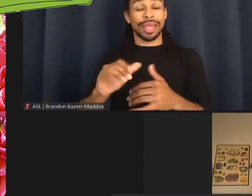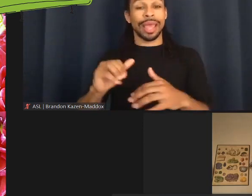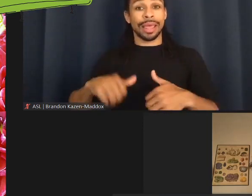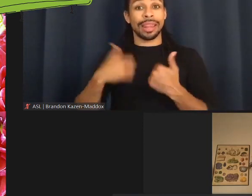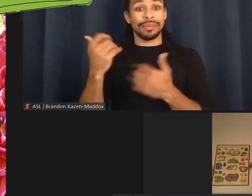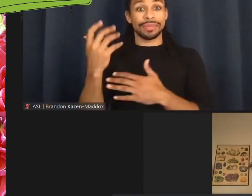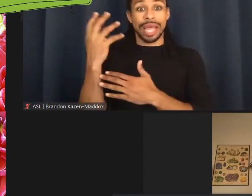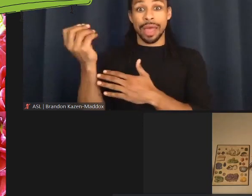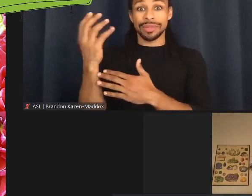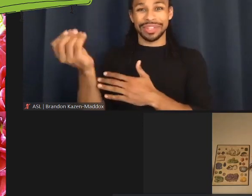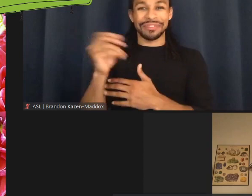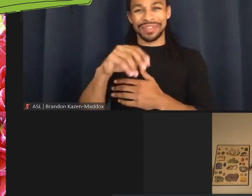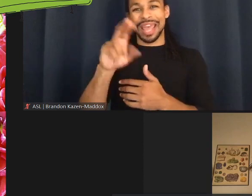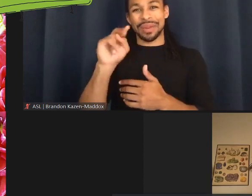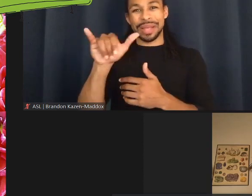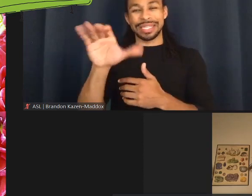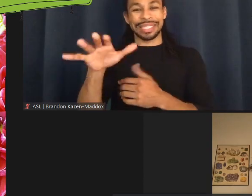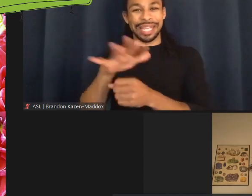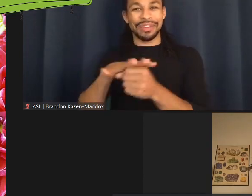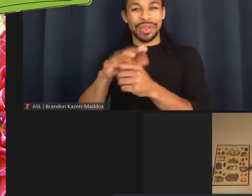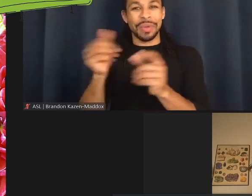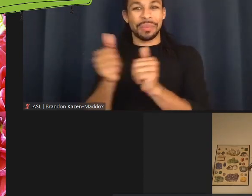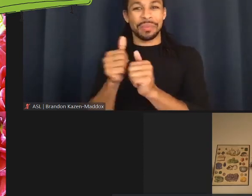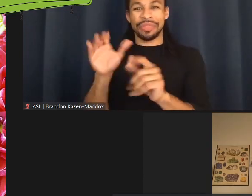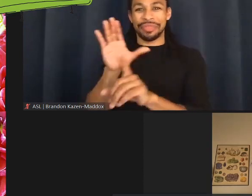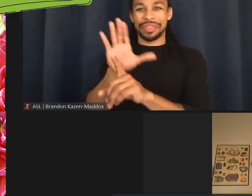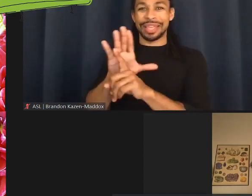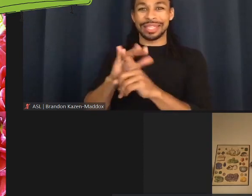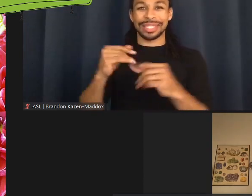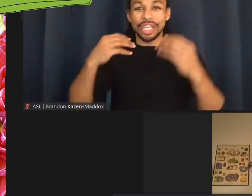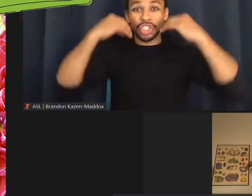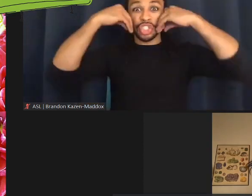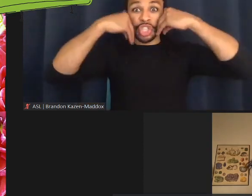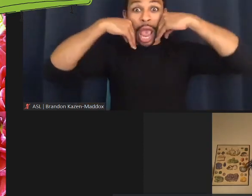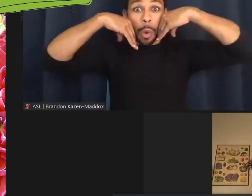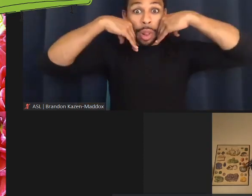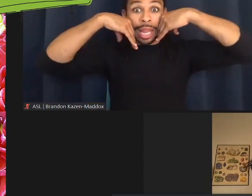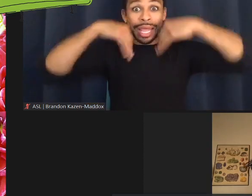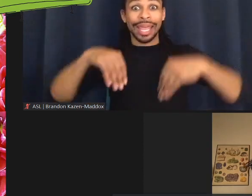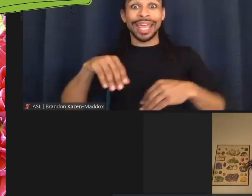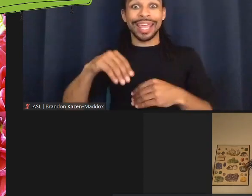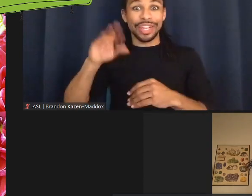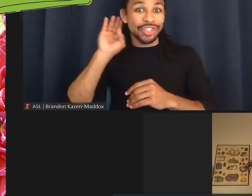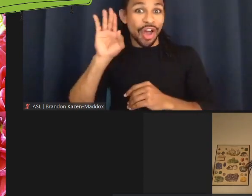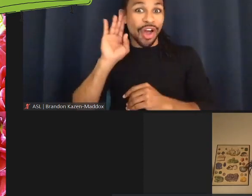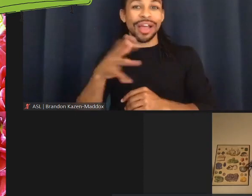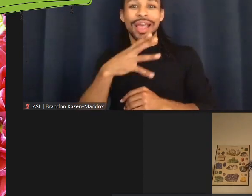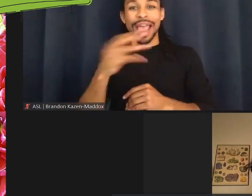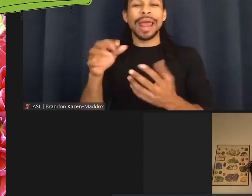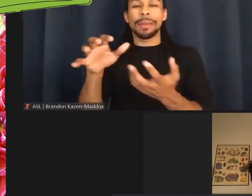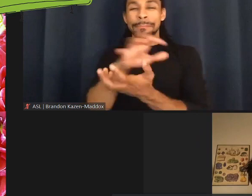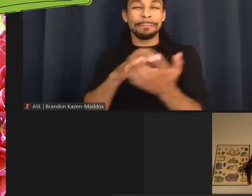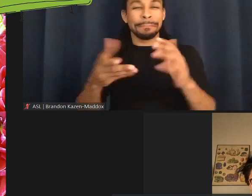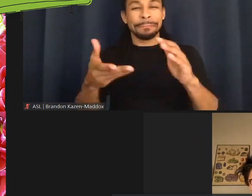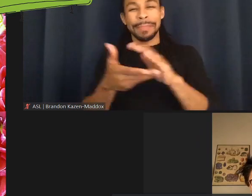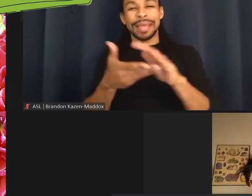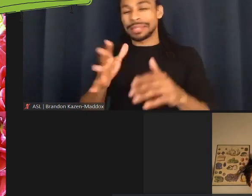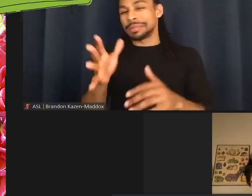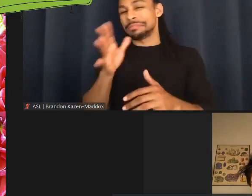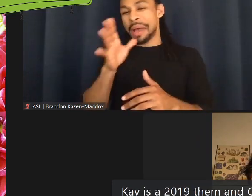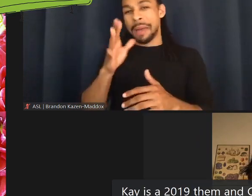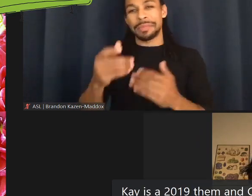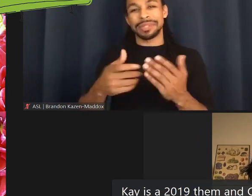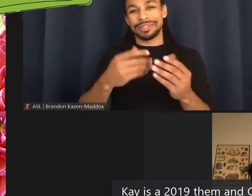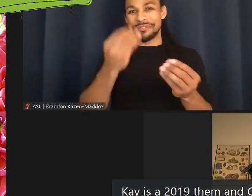the NYC area with his jowly dog and remixes their mama's recipes whenever possible. Thank you so